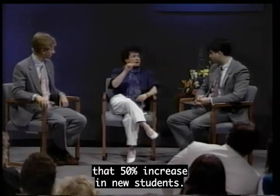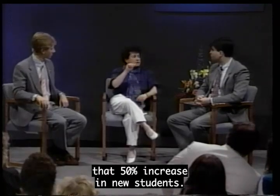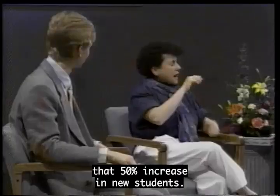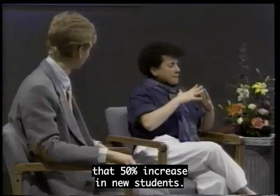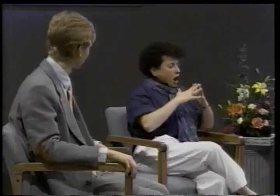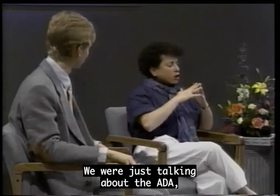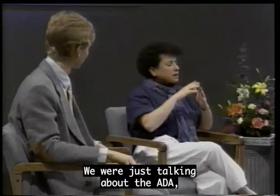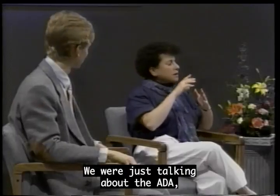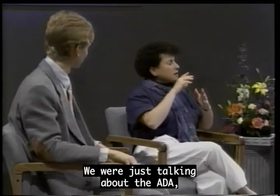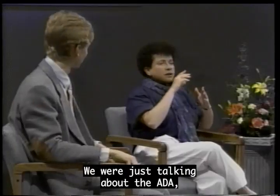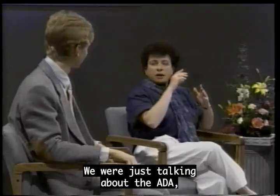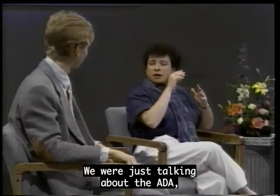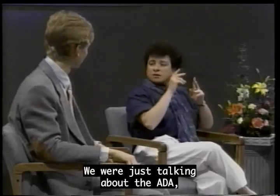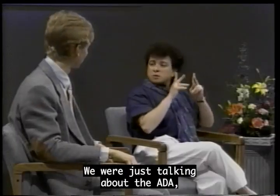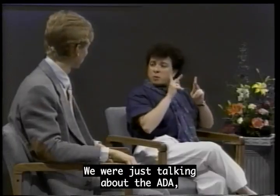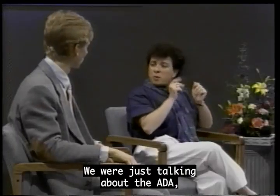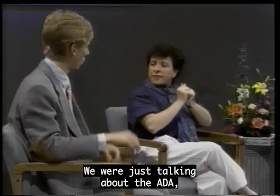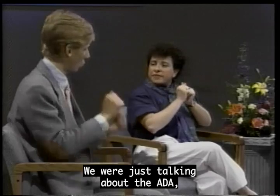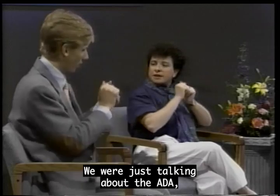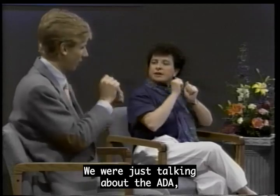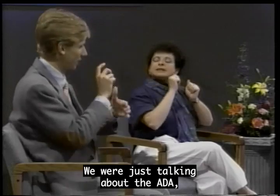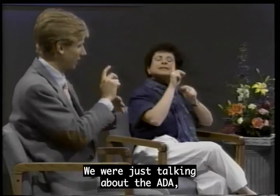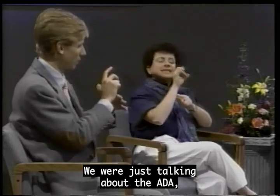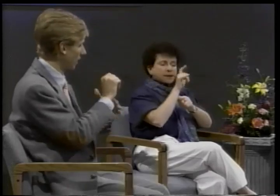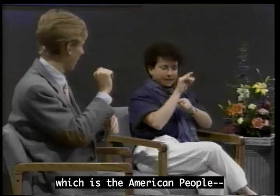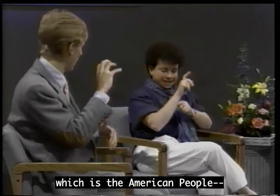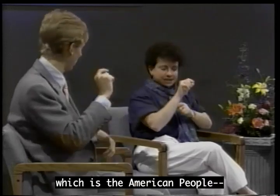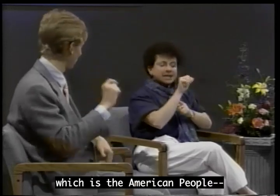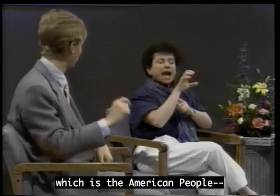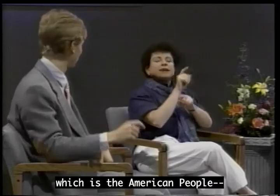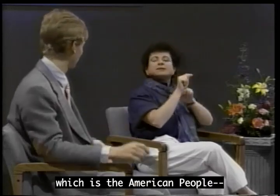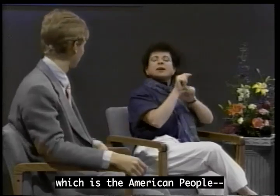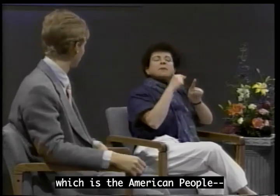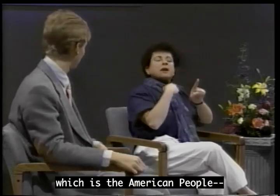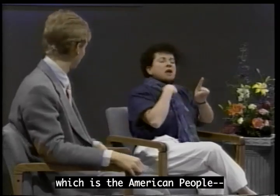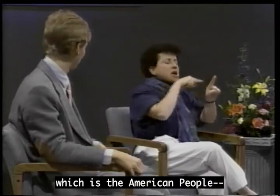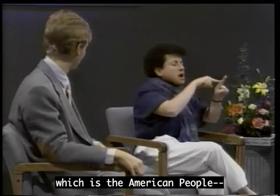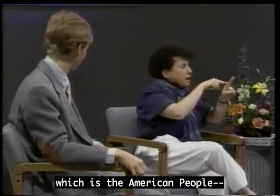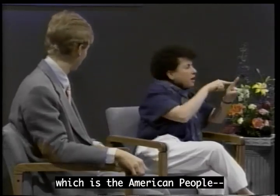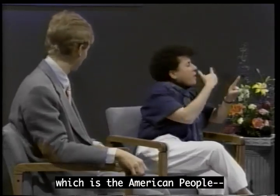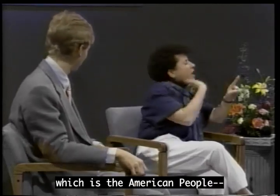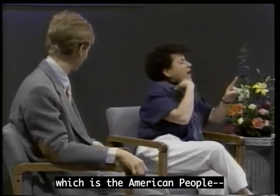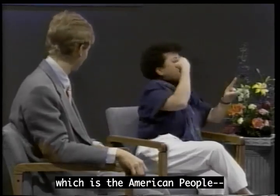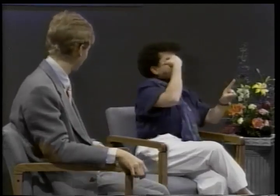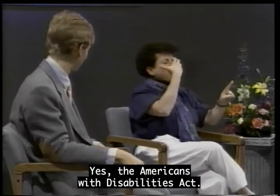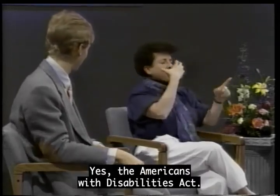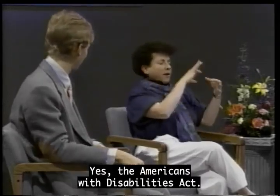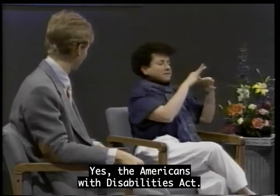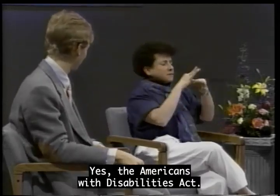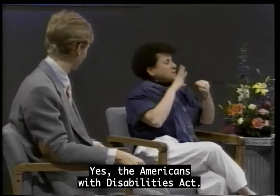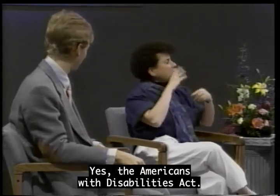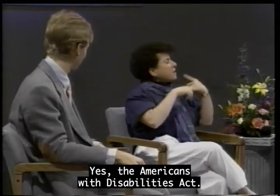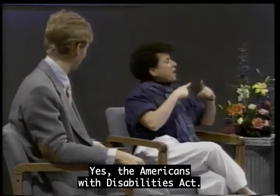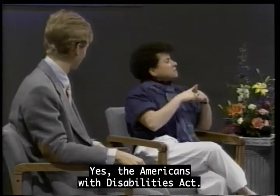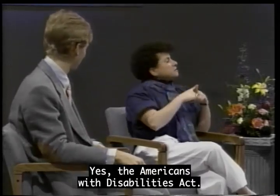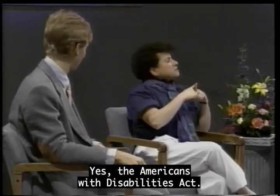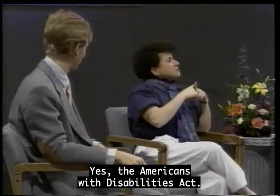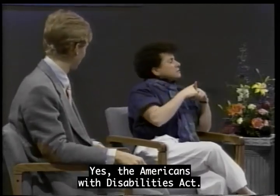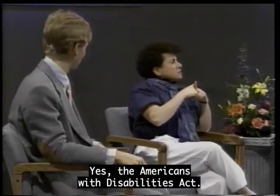We were just talking about the ADA, which is the American People... Yes, the American with Disabilities Act. Okay, related to